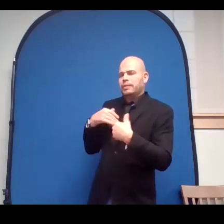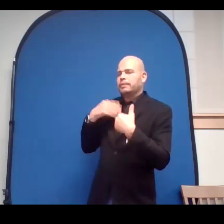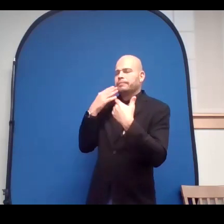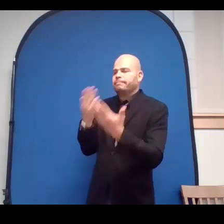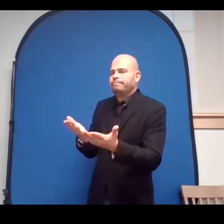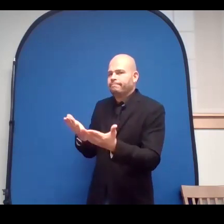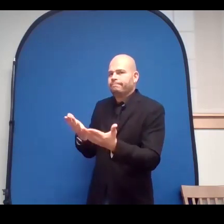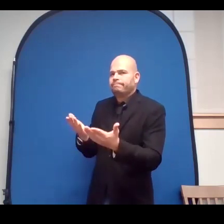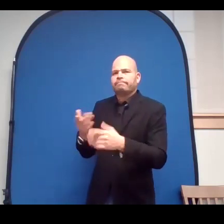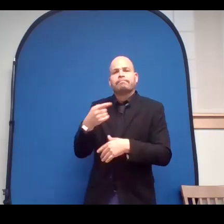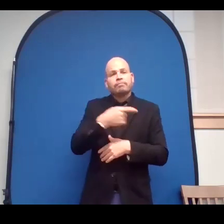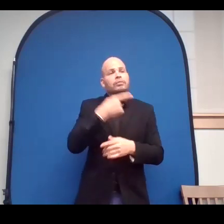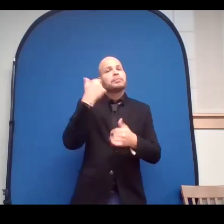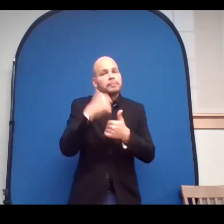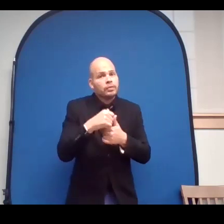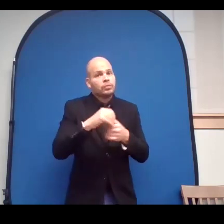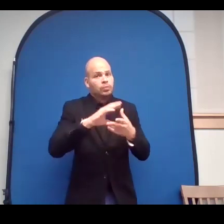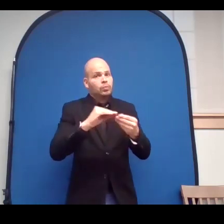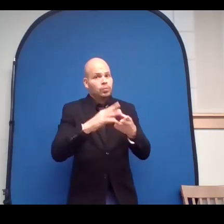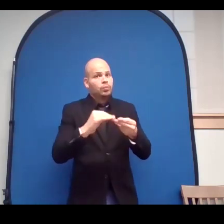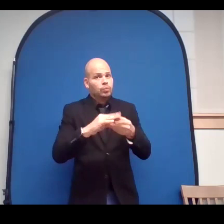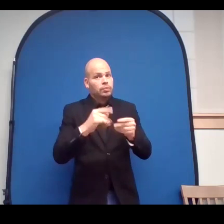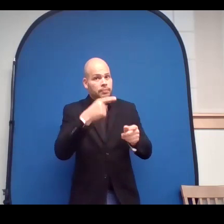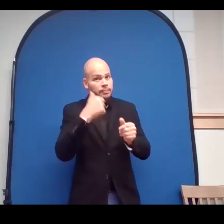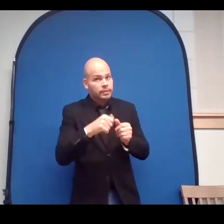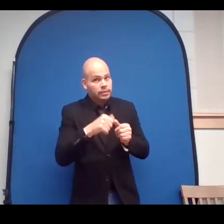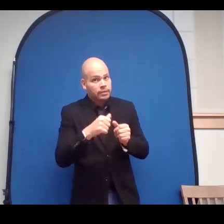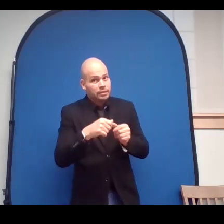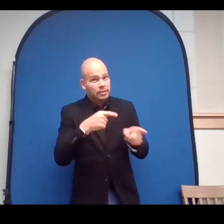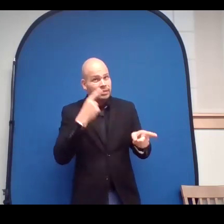likely that they were going to be able to control him and get his guns?